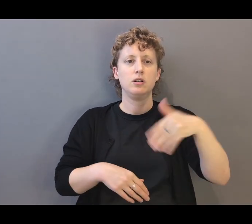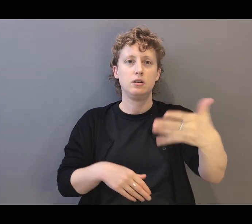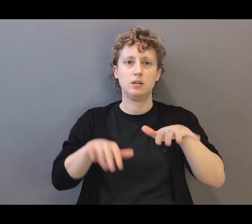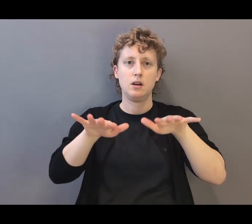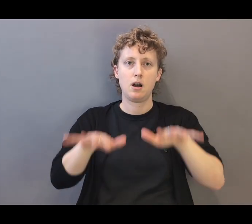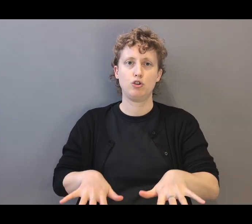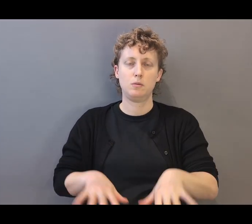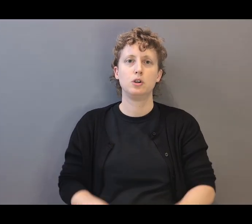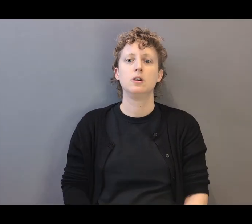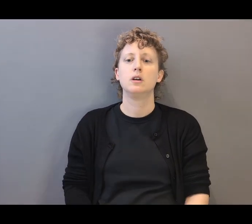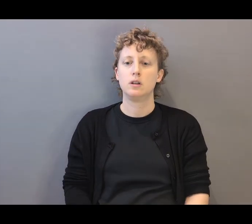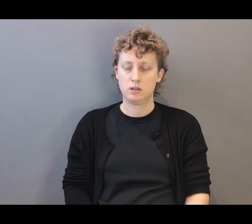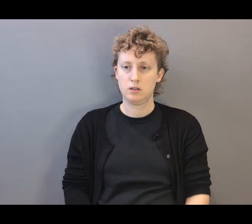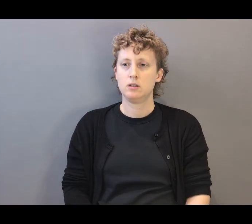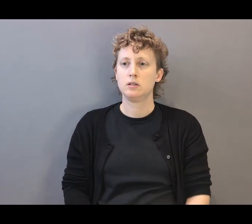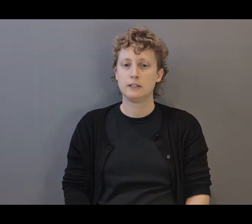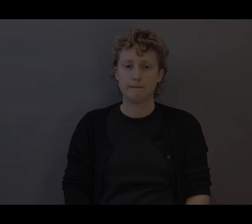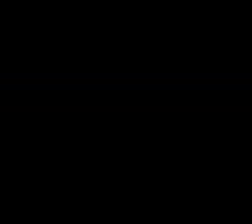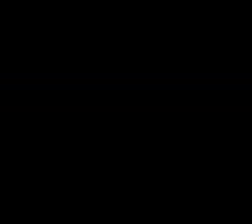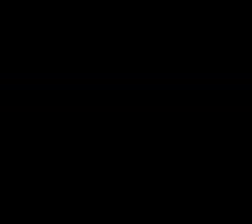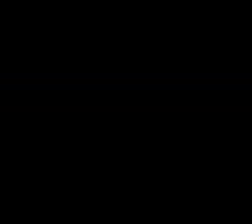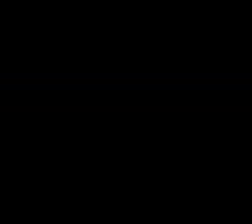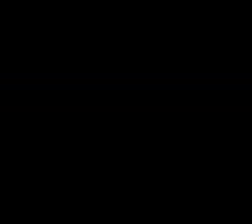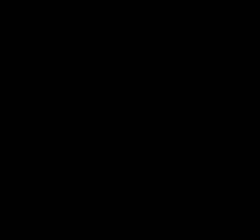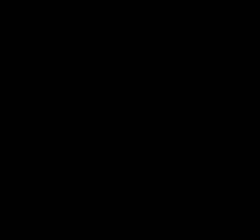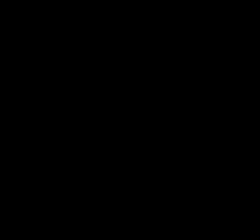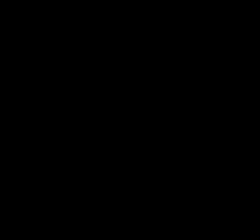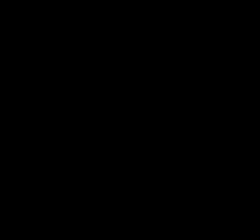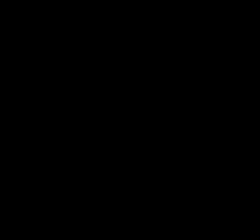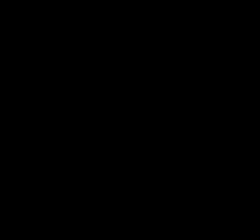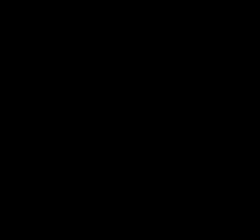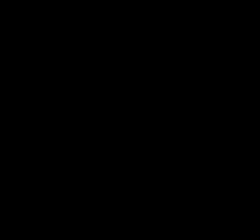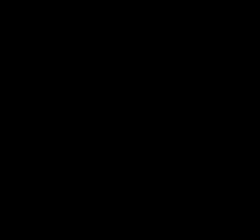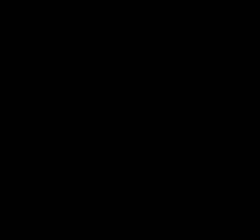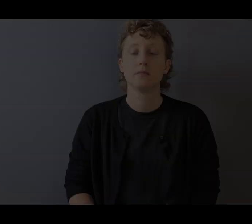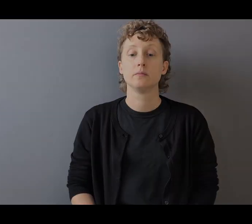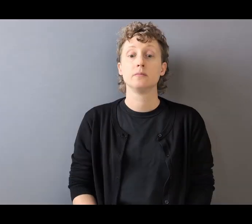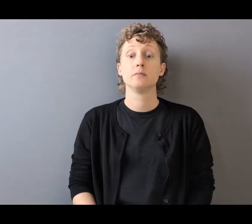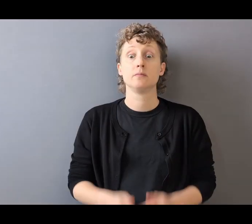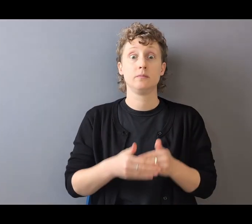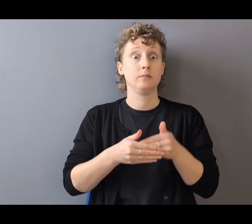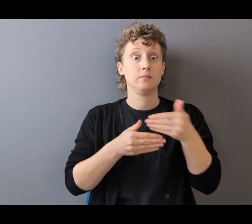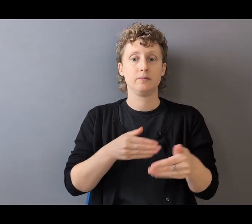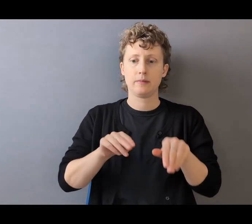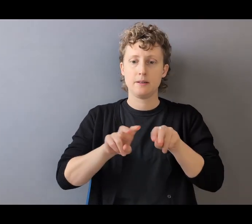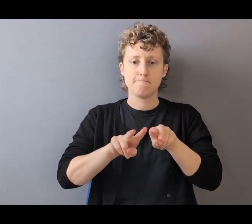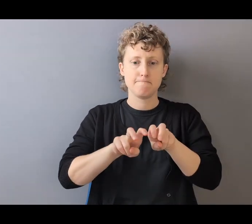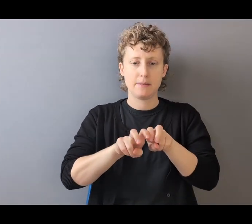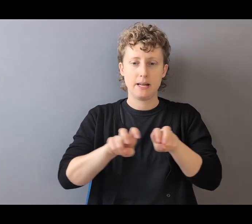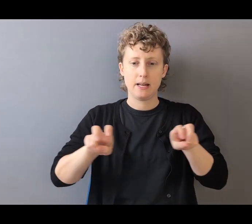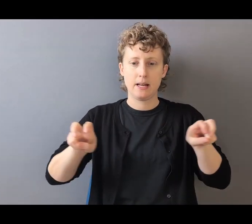like to call for the panelists for this session. We have a I think I